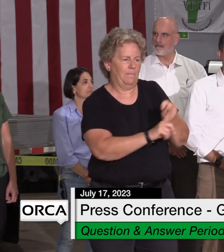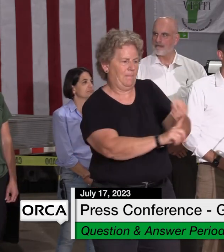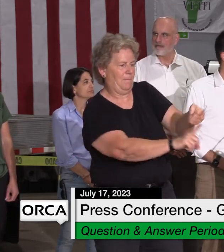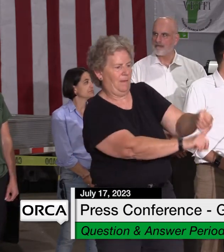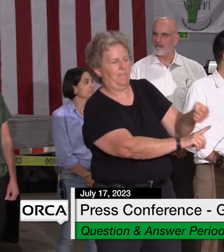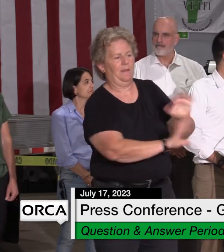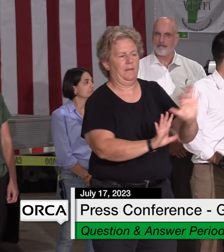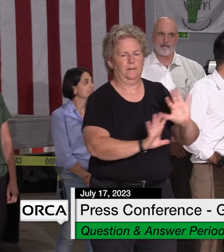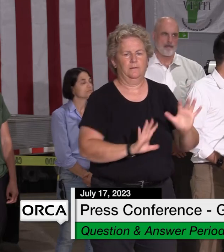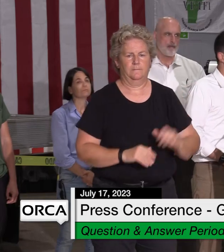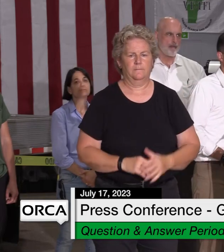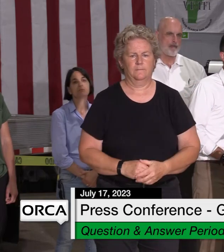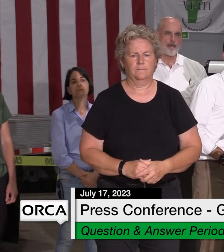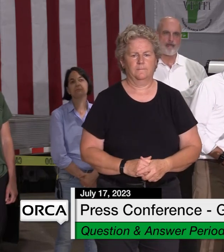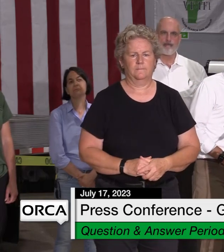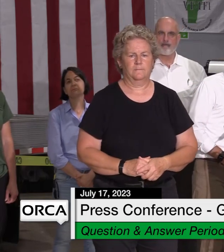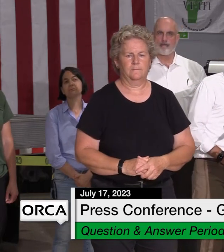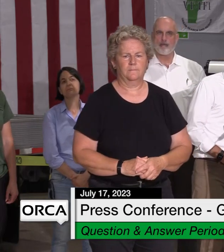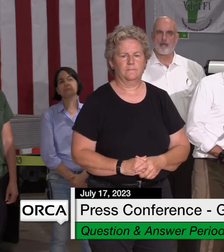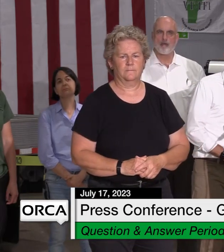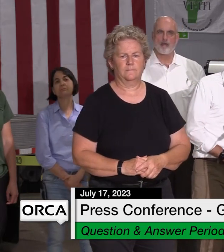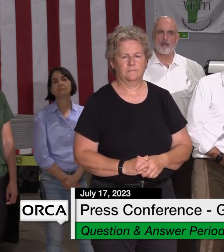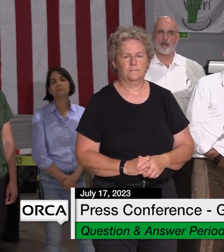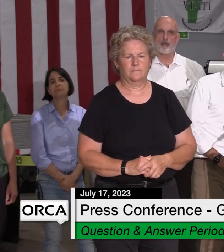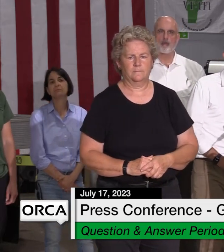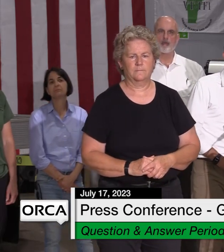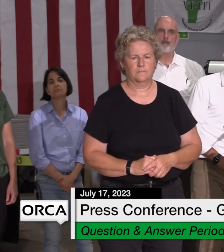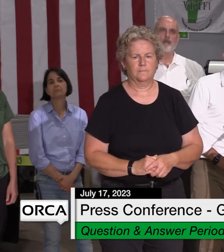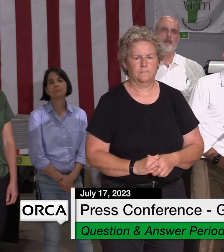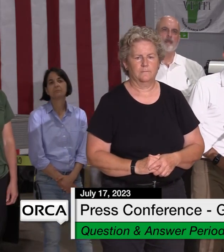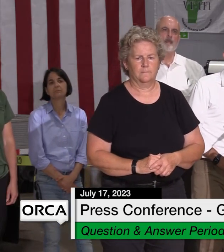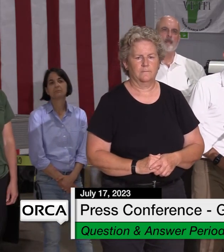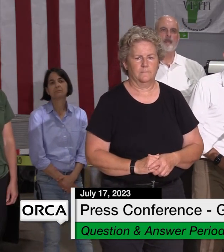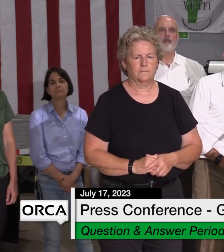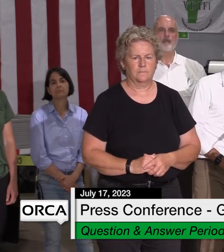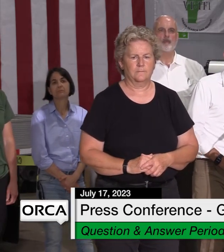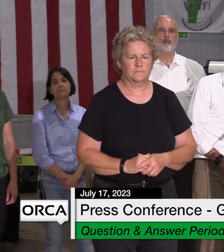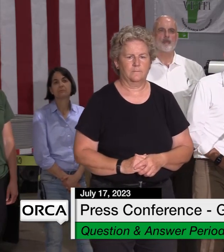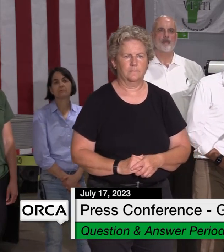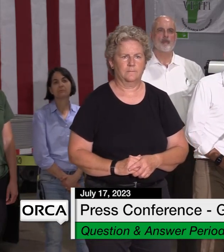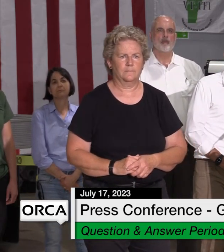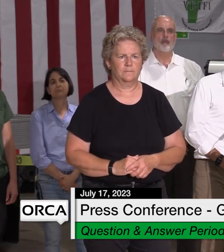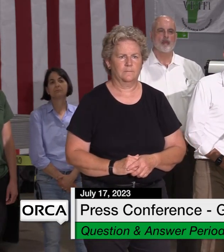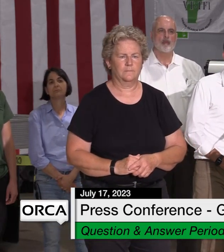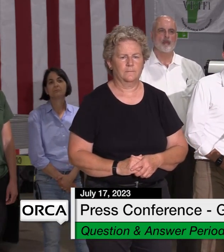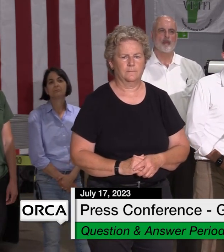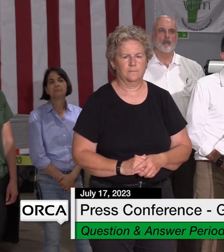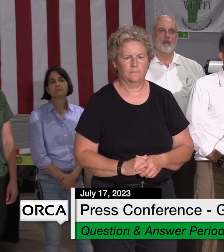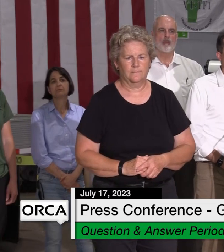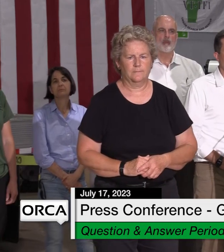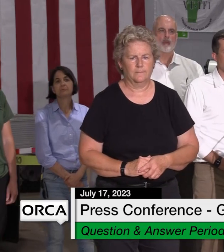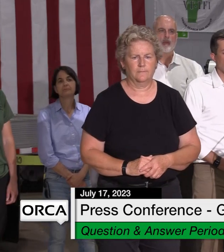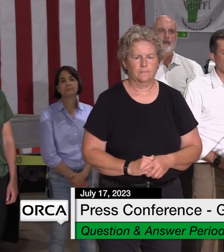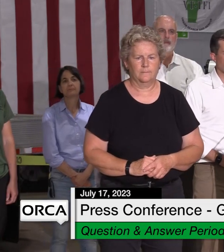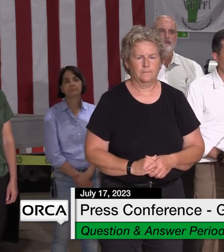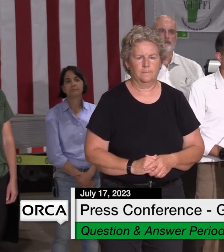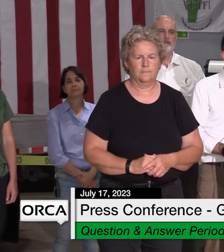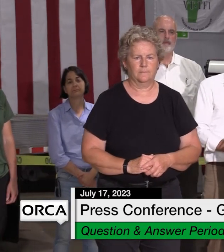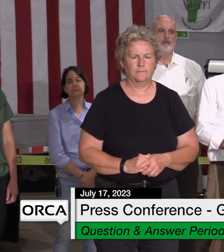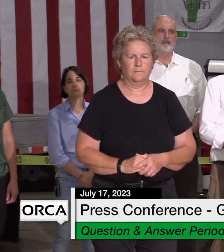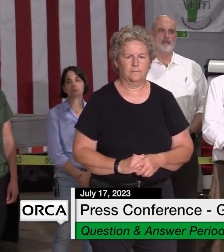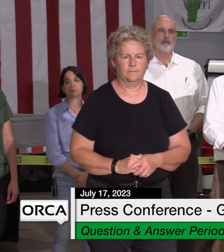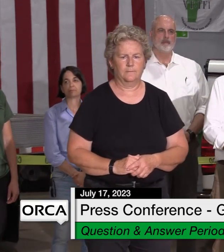All right. And can you give us your personal reaction to seeing the devastation as a human being? Well,